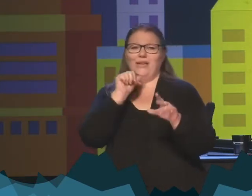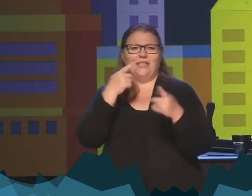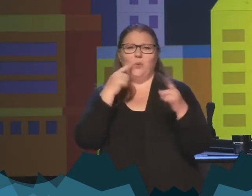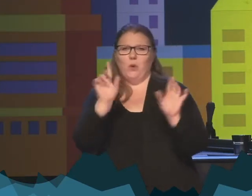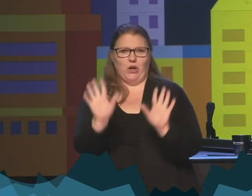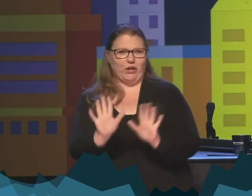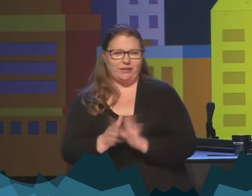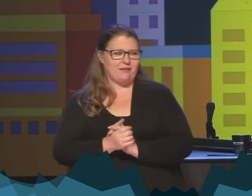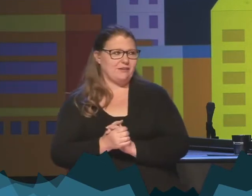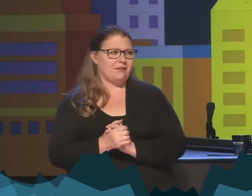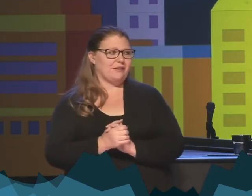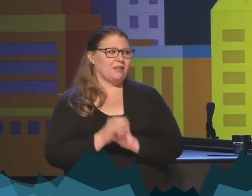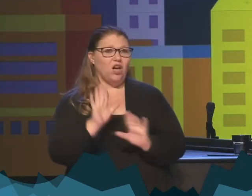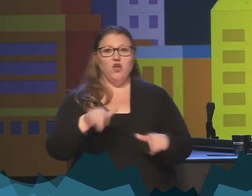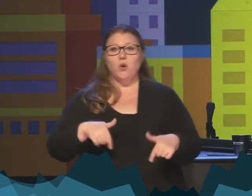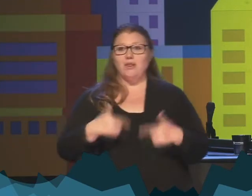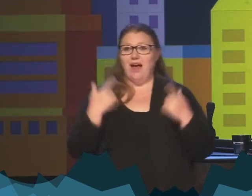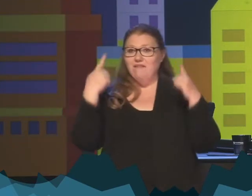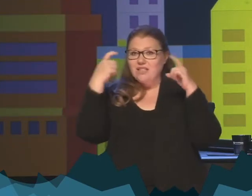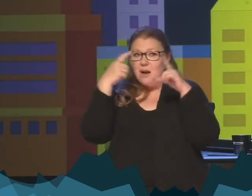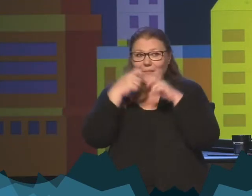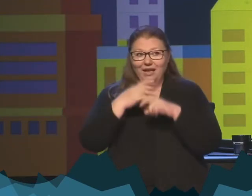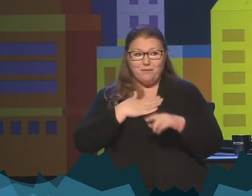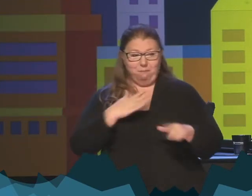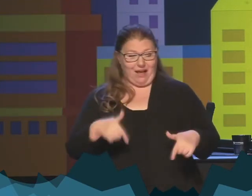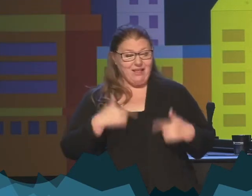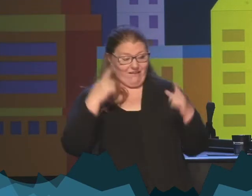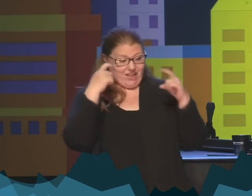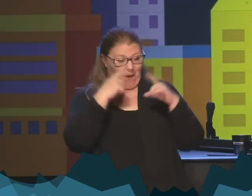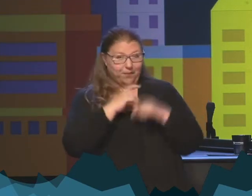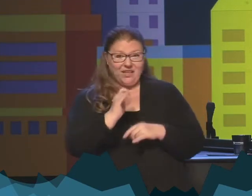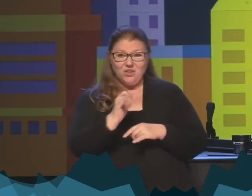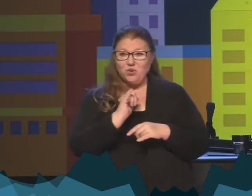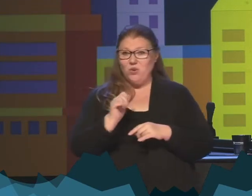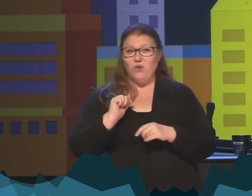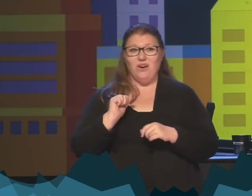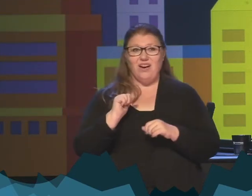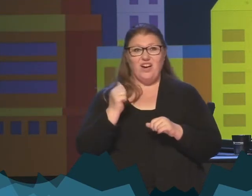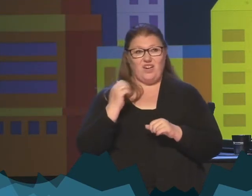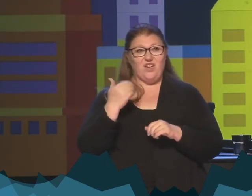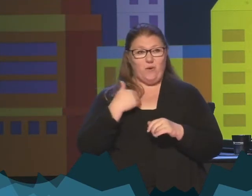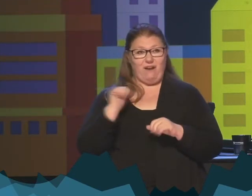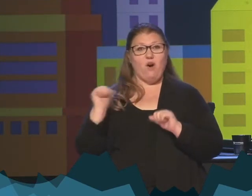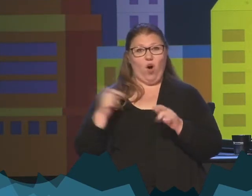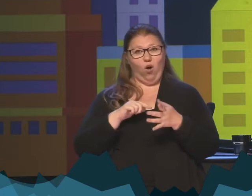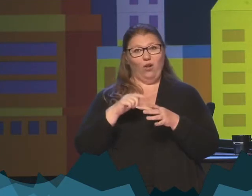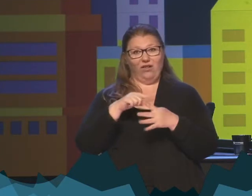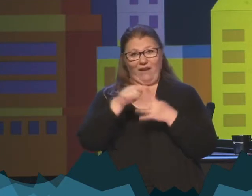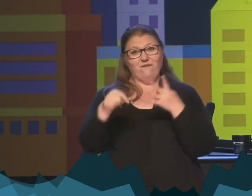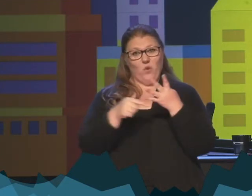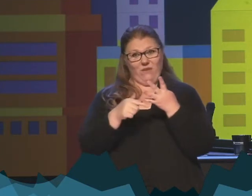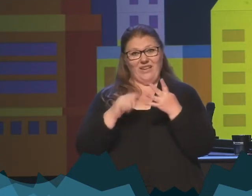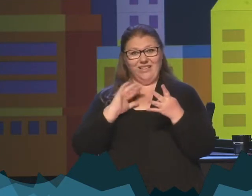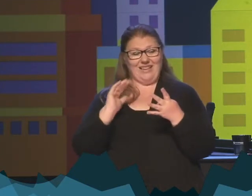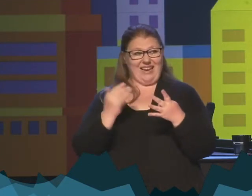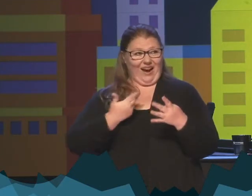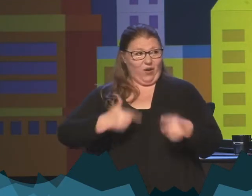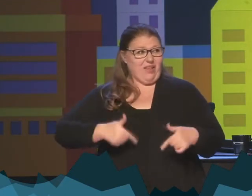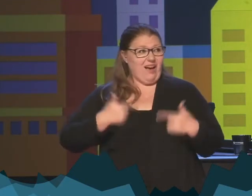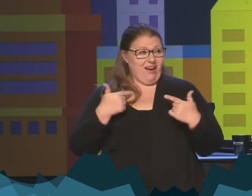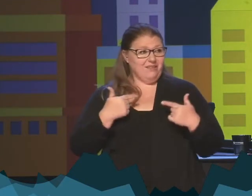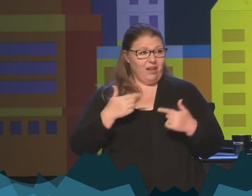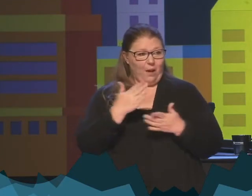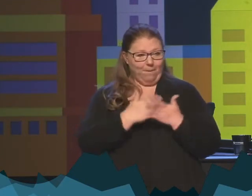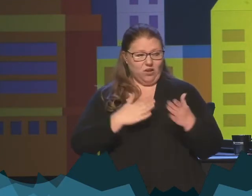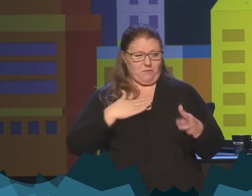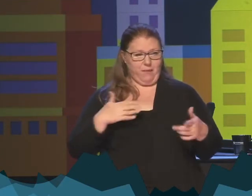work. Your life is complex and my life is complex. You've got all four of these fields in your life and I have all four of these. There's parts of my life that are the path.